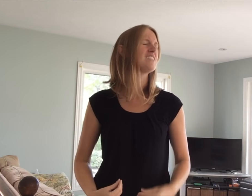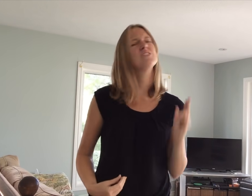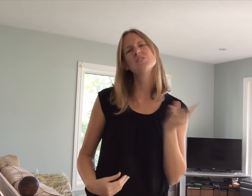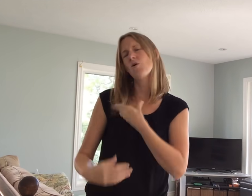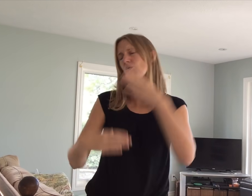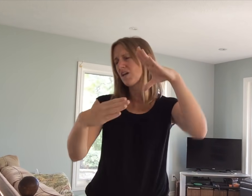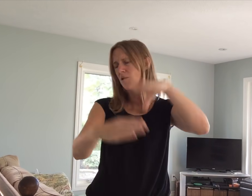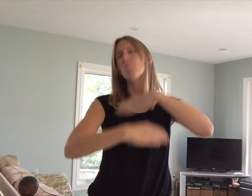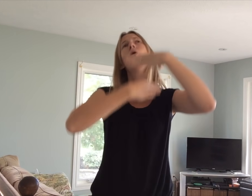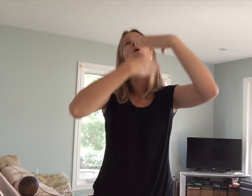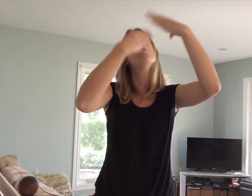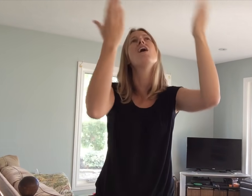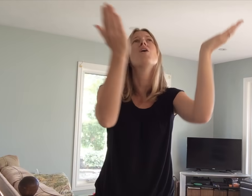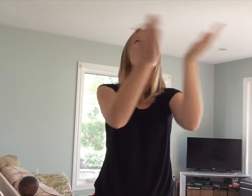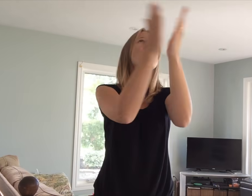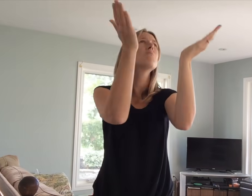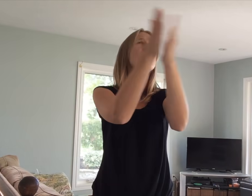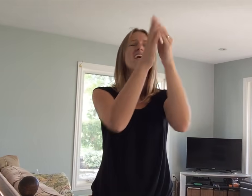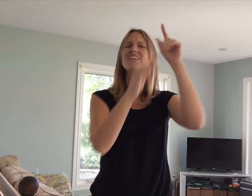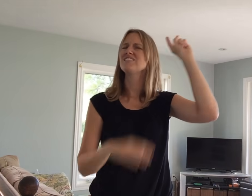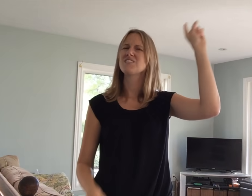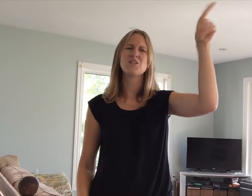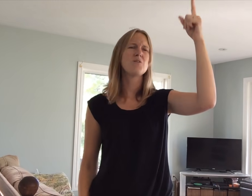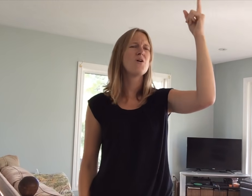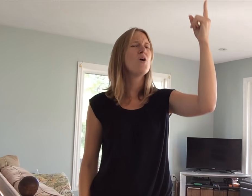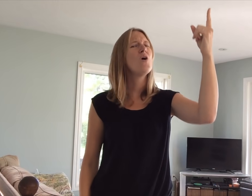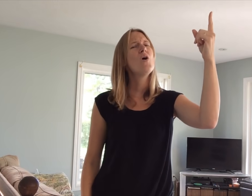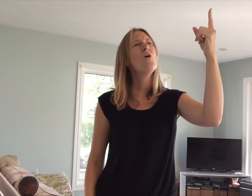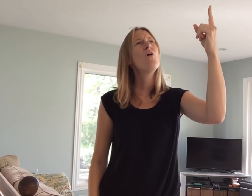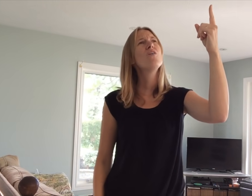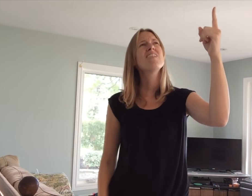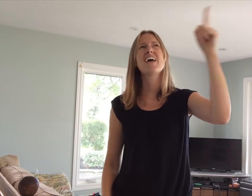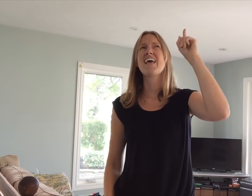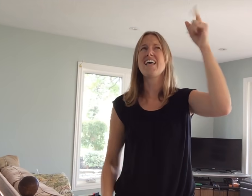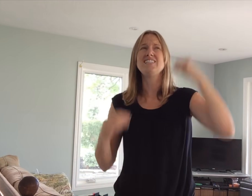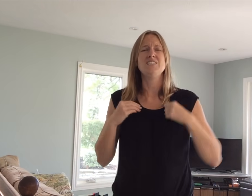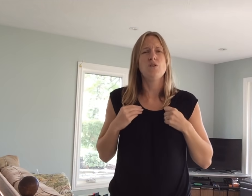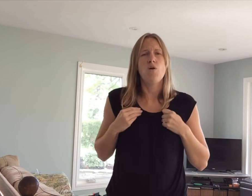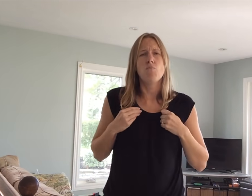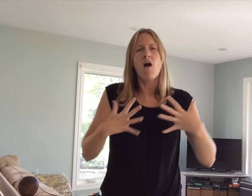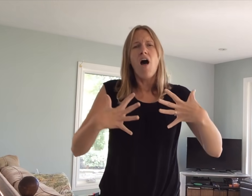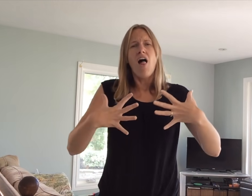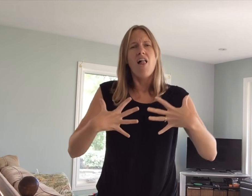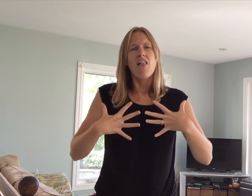So we pour out our praise To You, oh It's Your breath